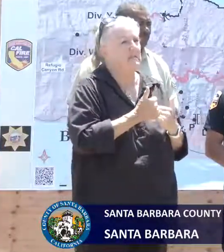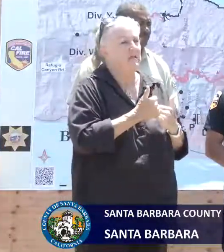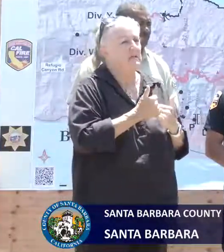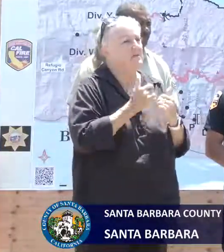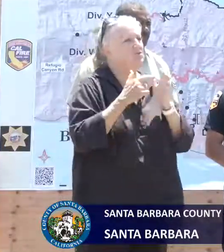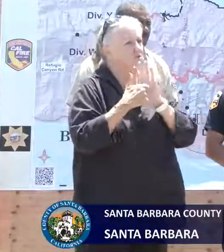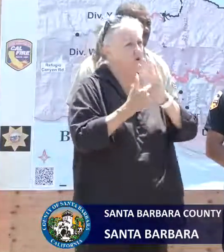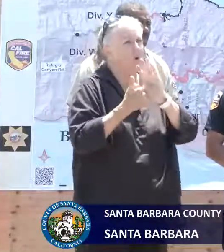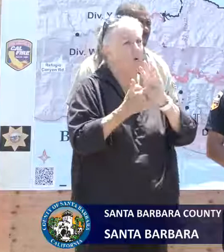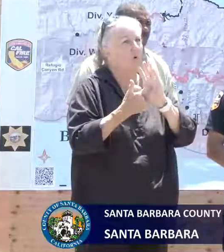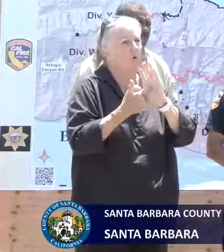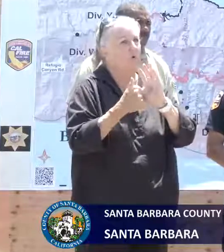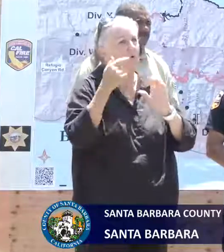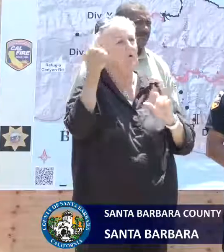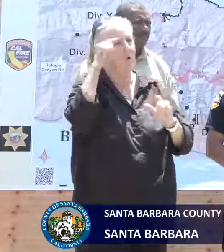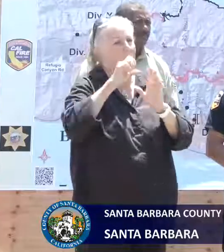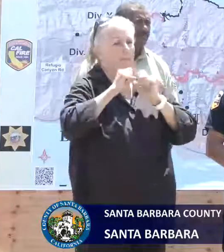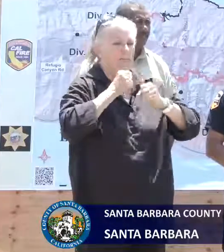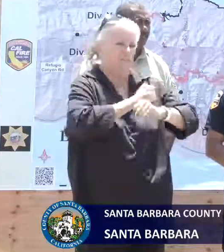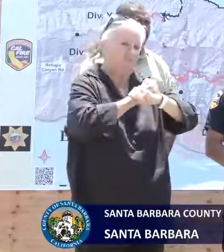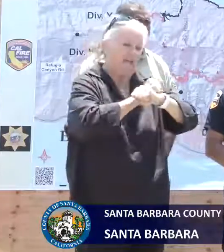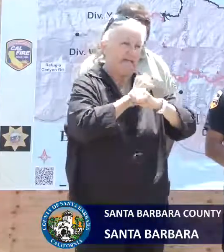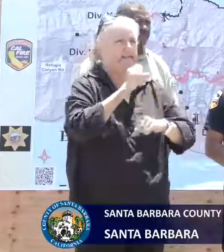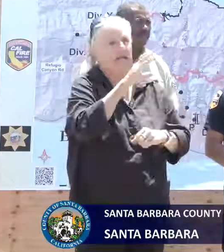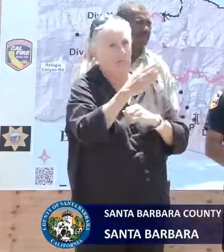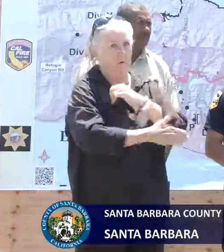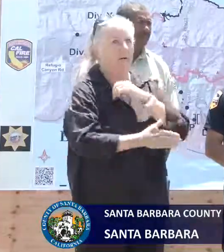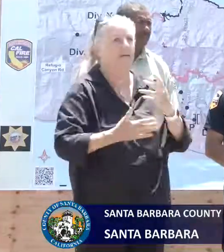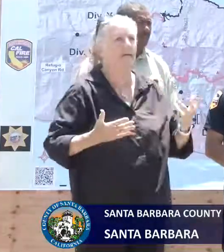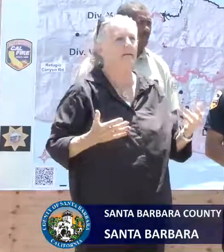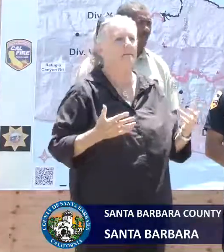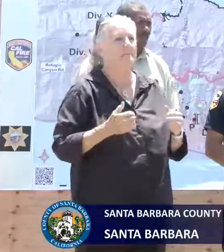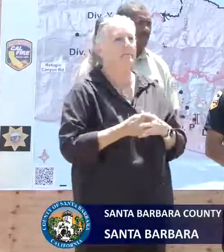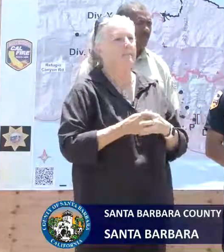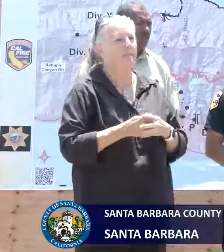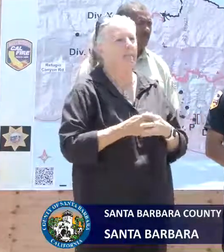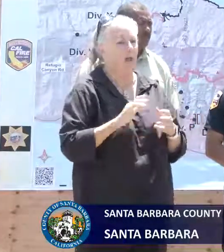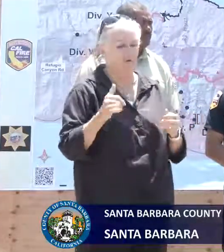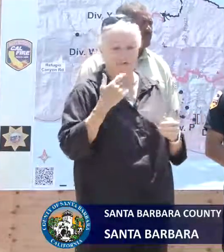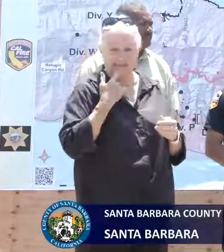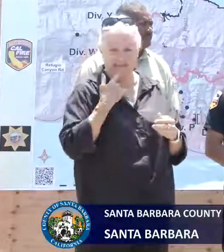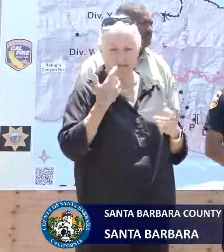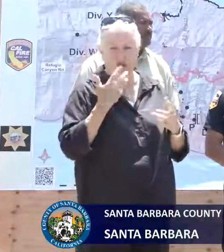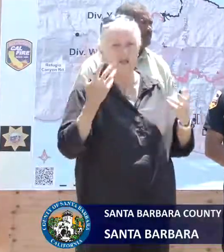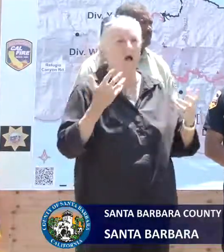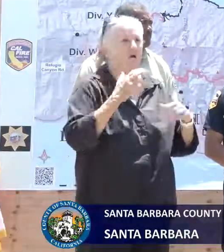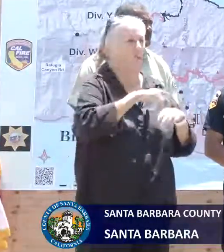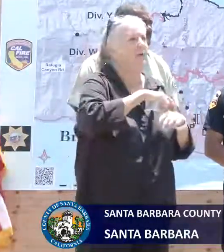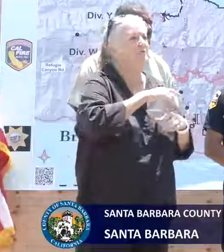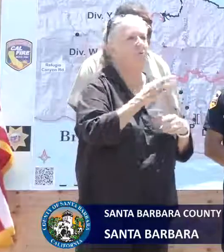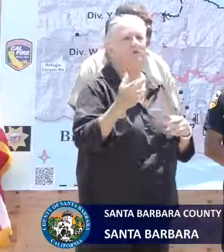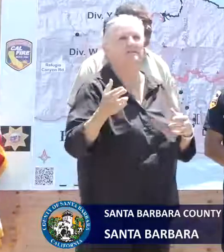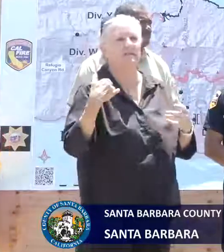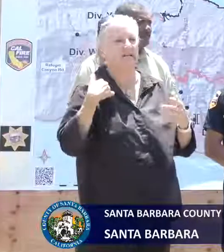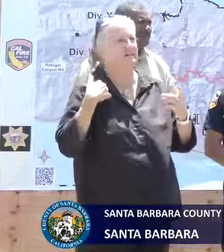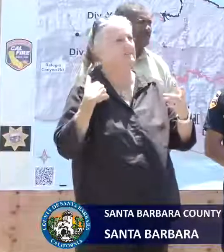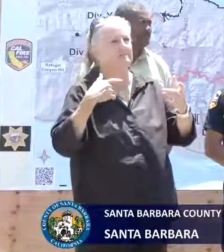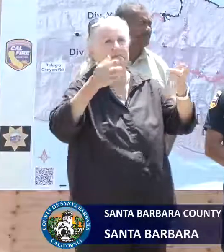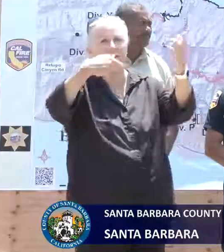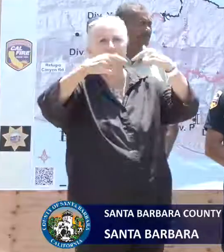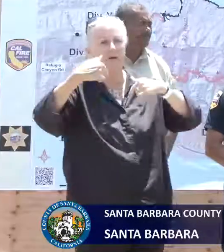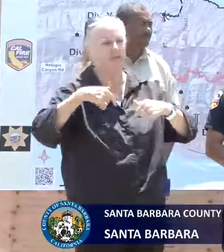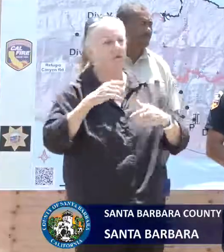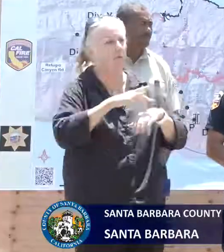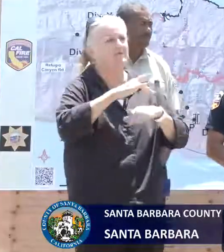show towards protecting Santa Barbara County. I also want to say we have a huge amount of resources here from Cal OEM,